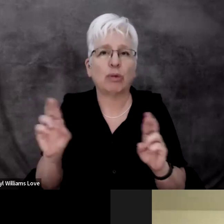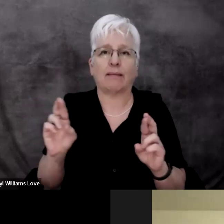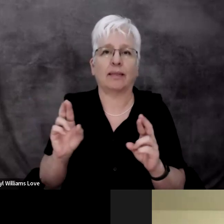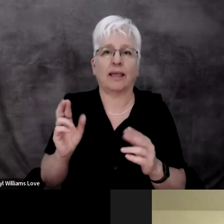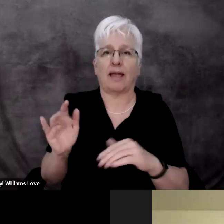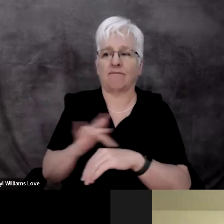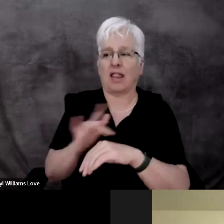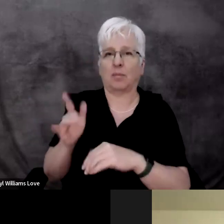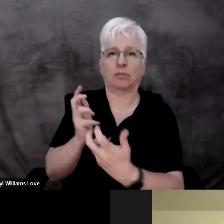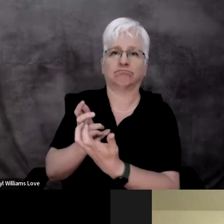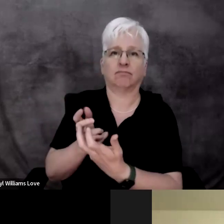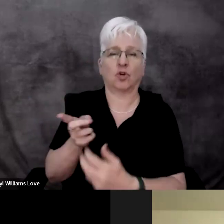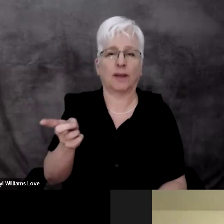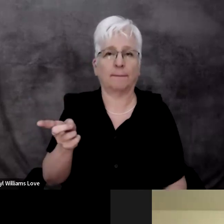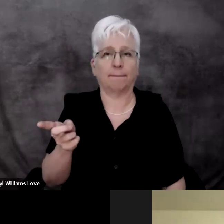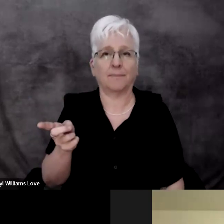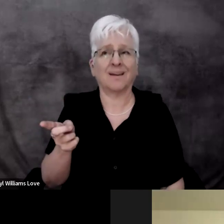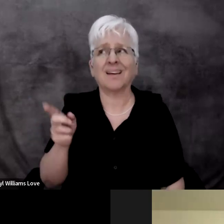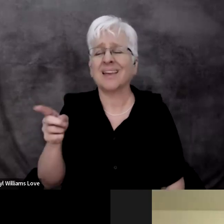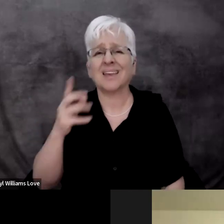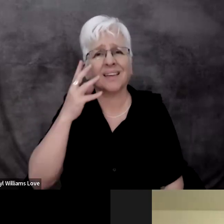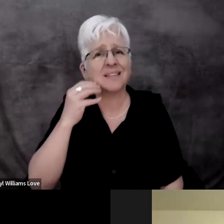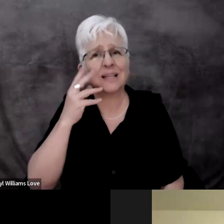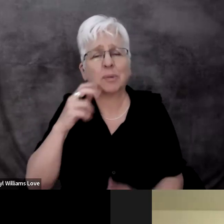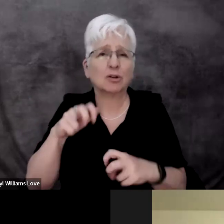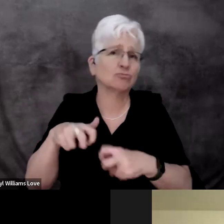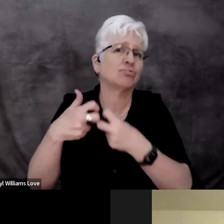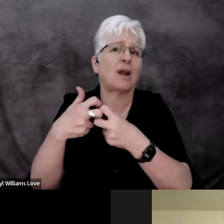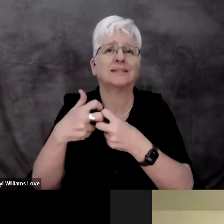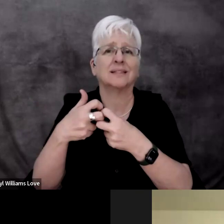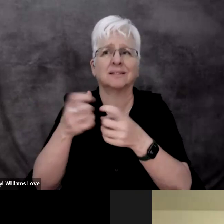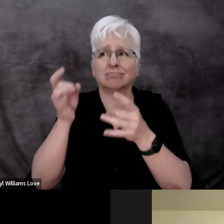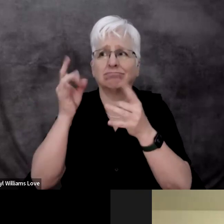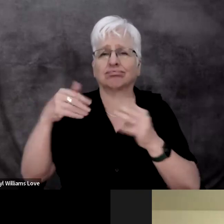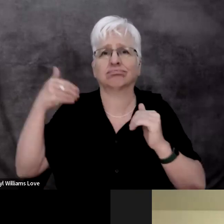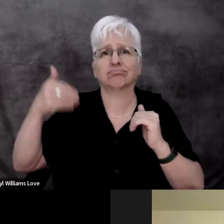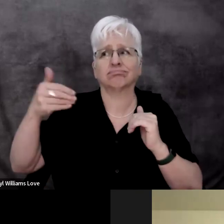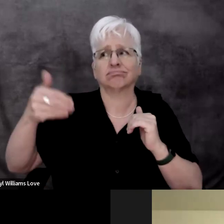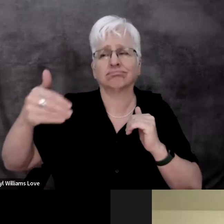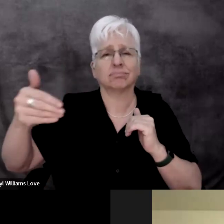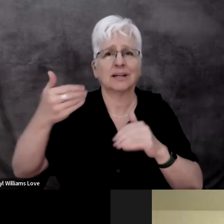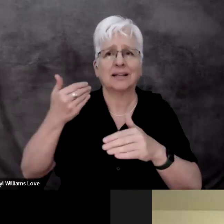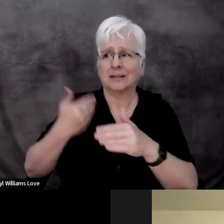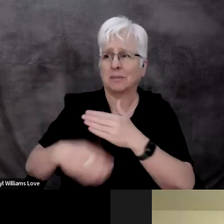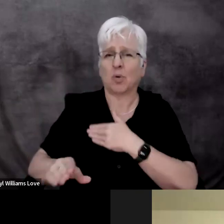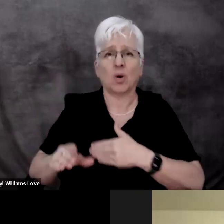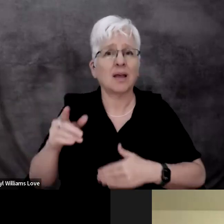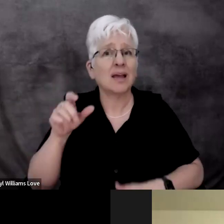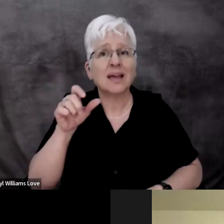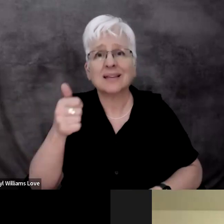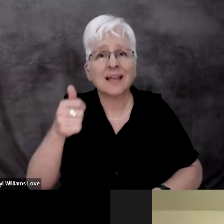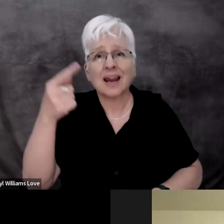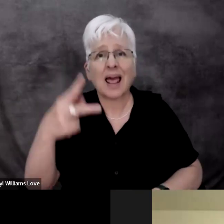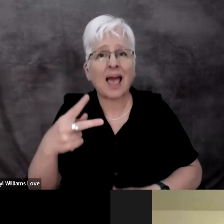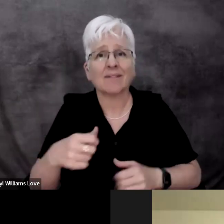him. He's been in crisis a number of times since he's been born. He's only been here for 10.5